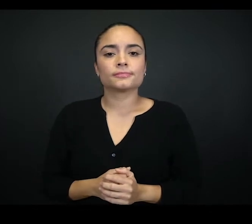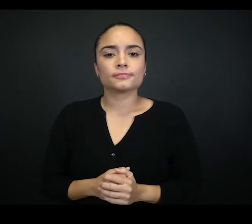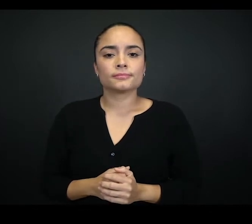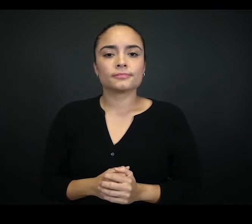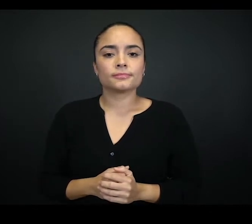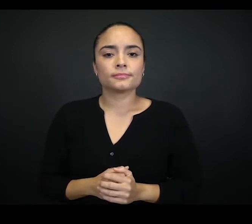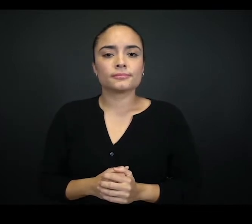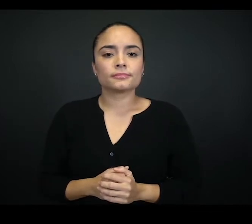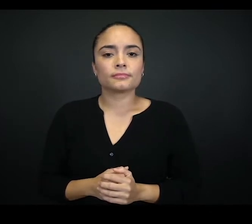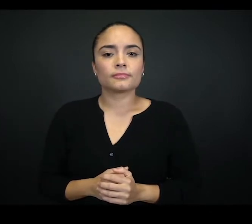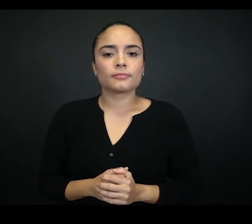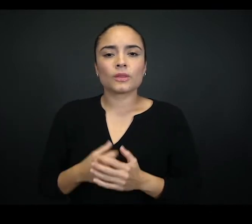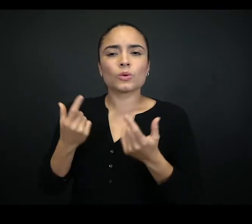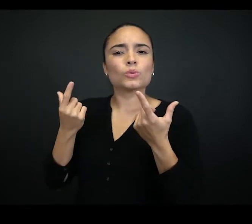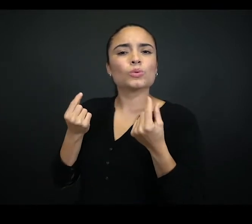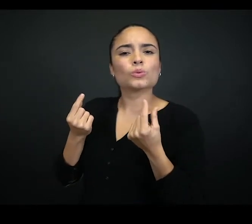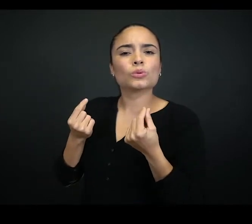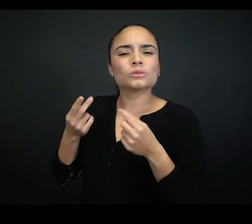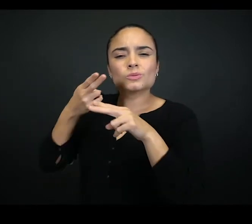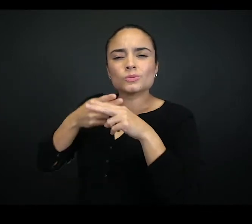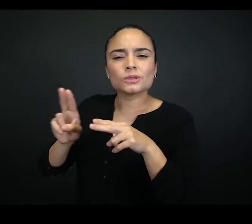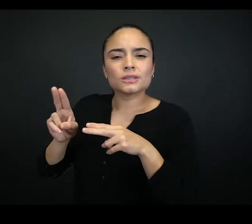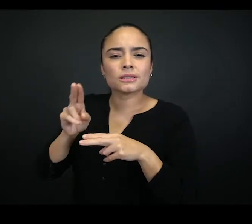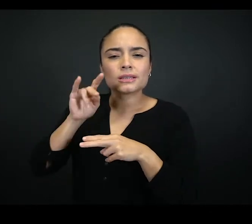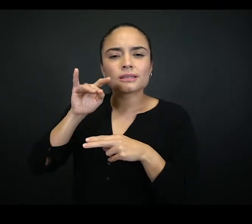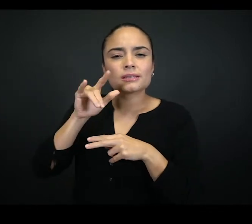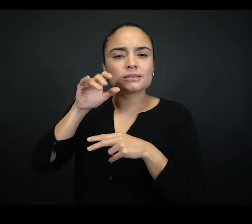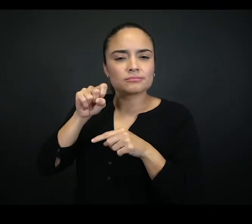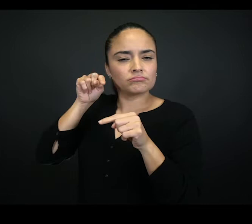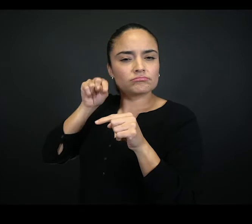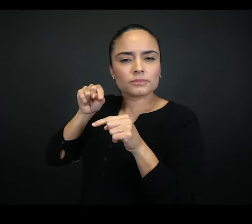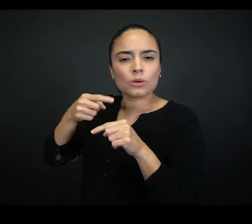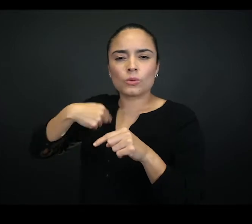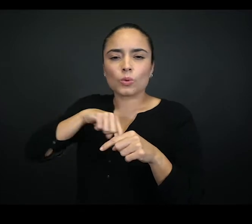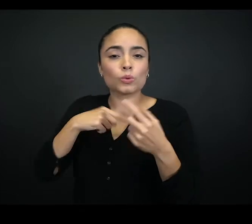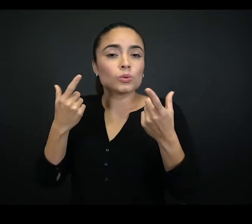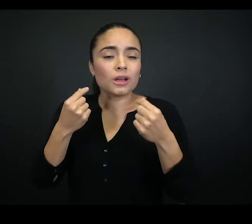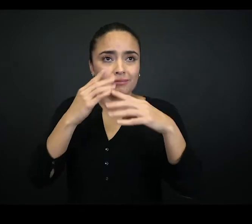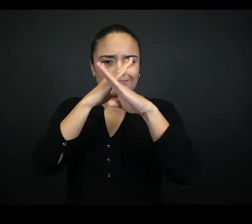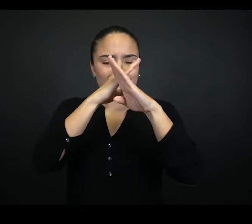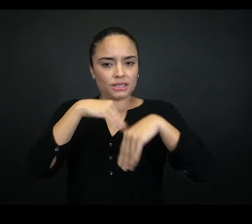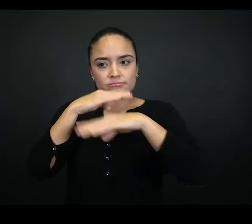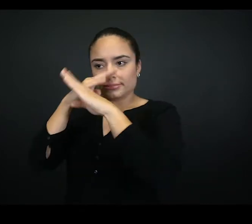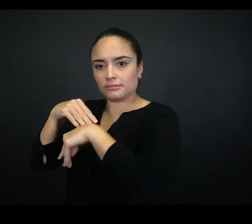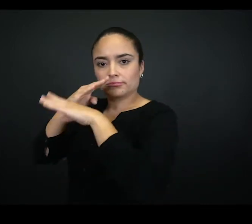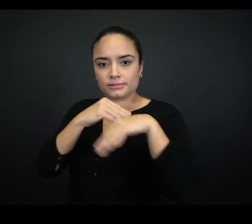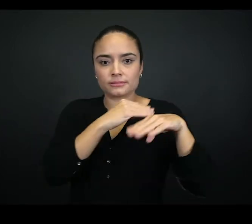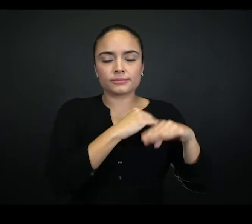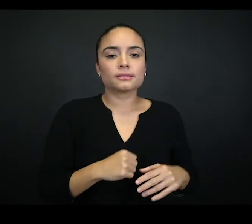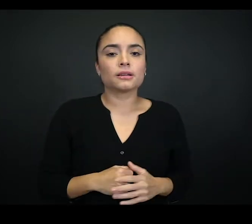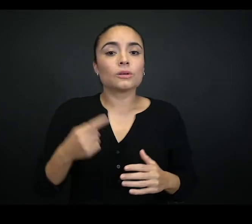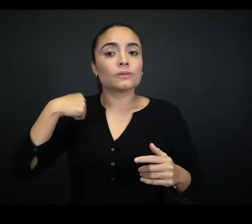Let's do a really quick intake. So a lot of this very low barrier, low threshold service